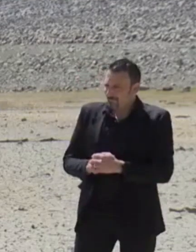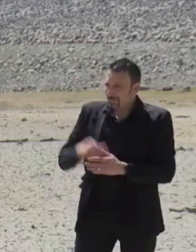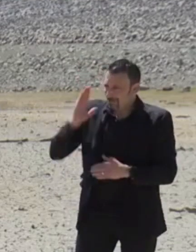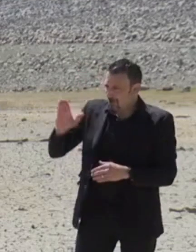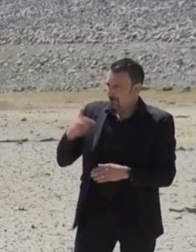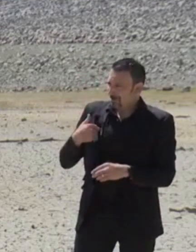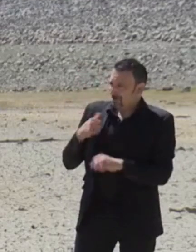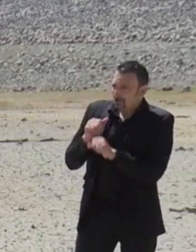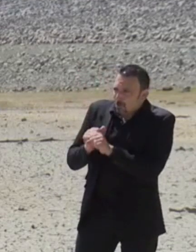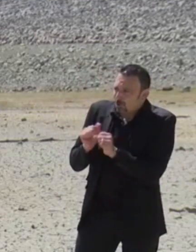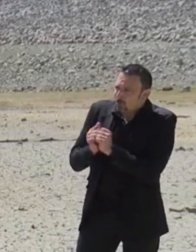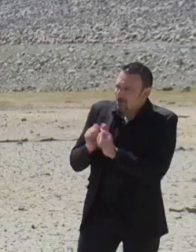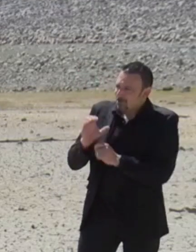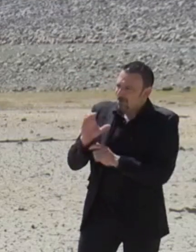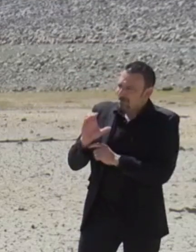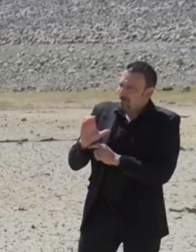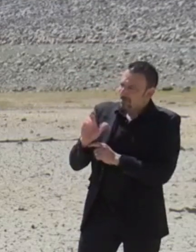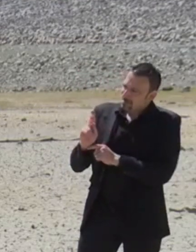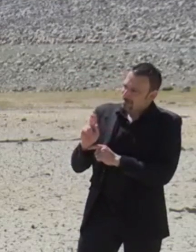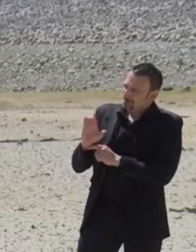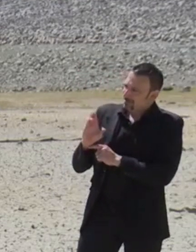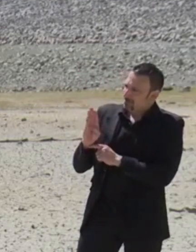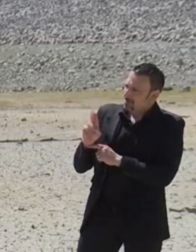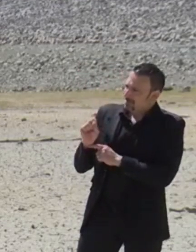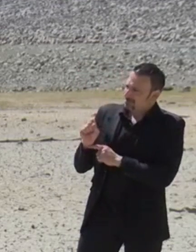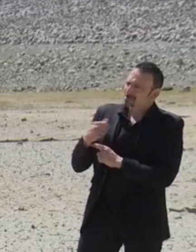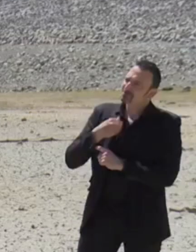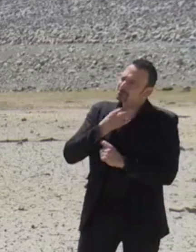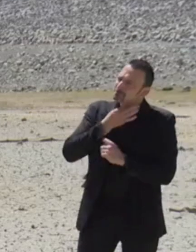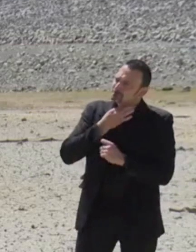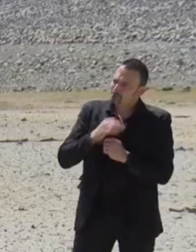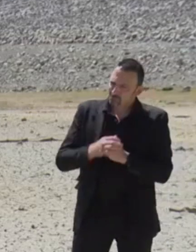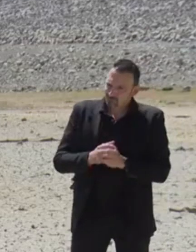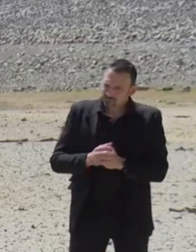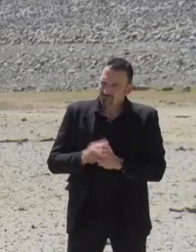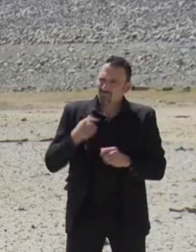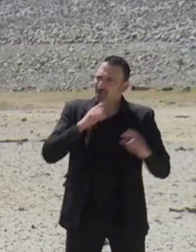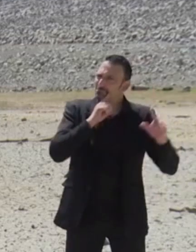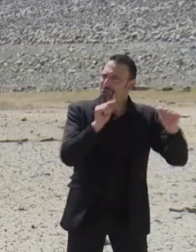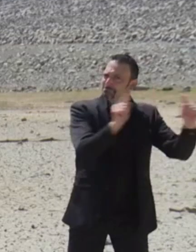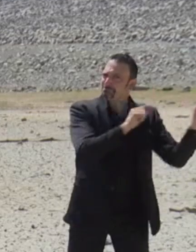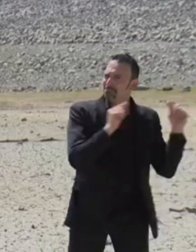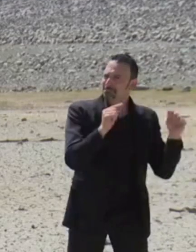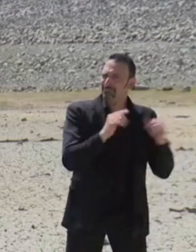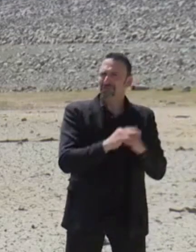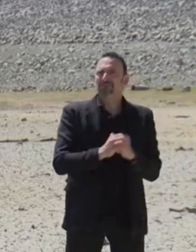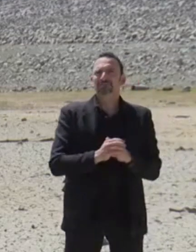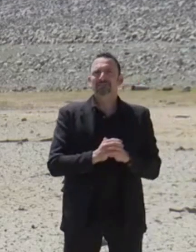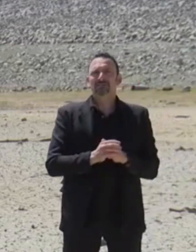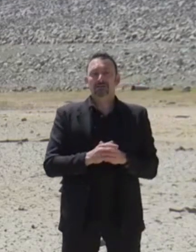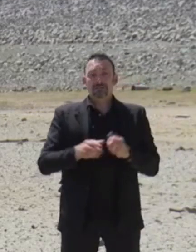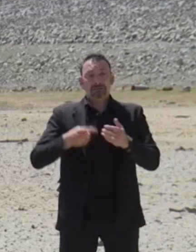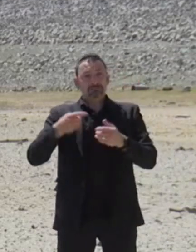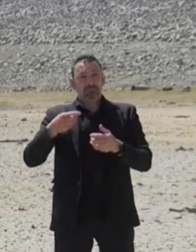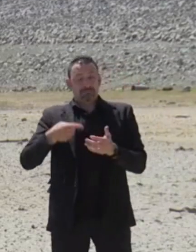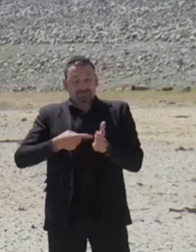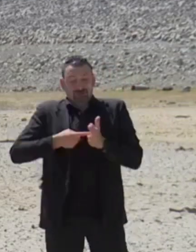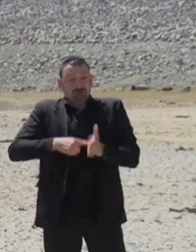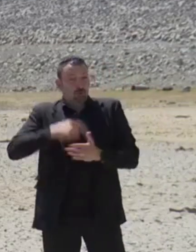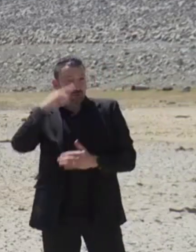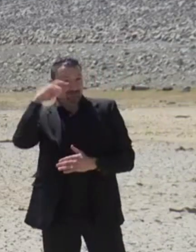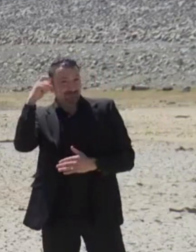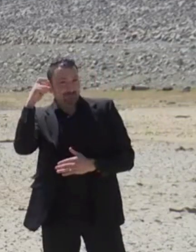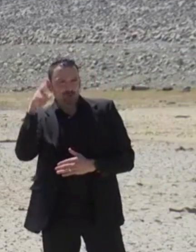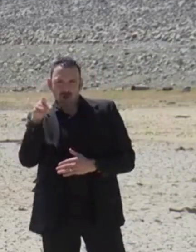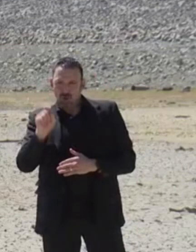KCBS. So my question is, I'm told that it's probably likely that by the very beginning of the summer, you will have to